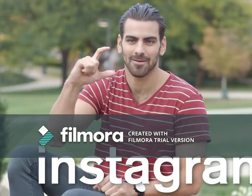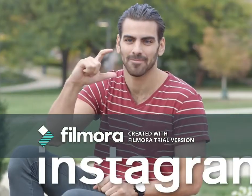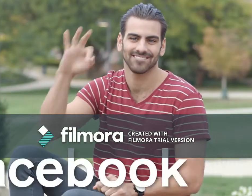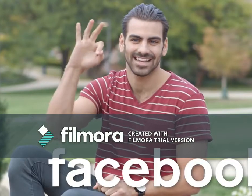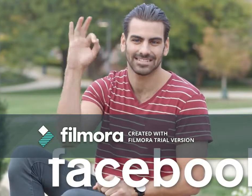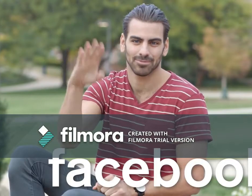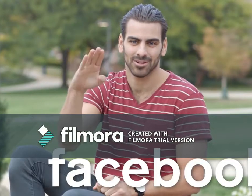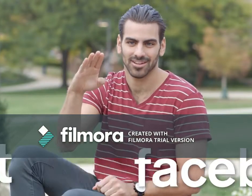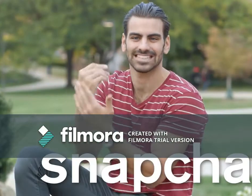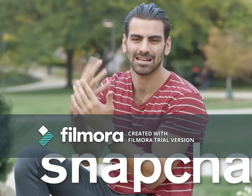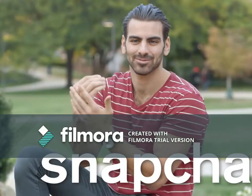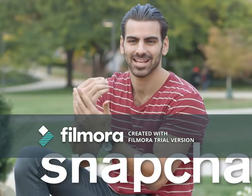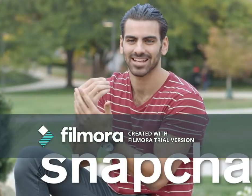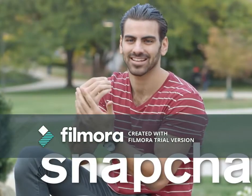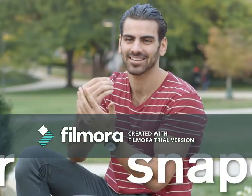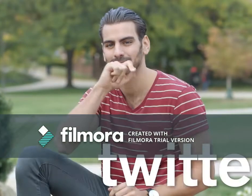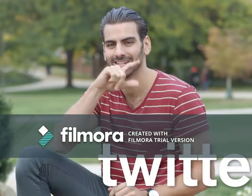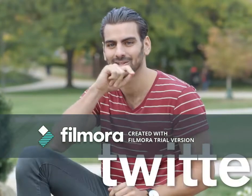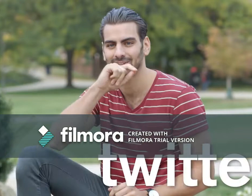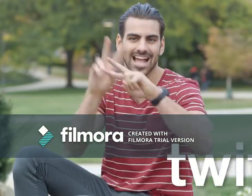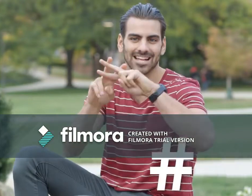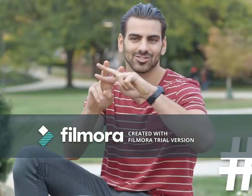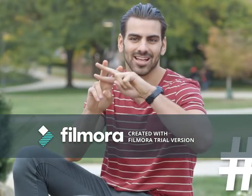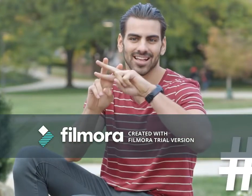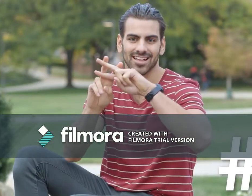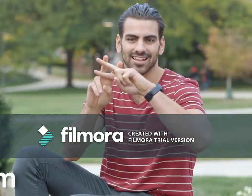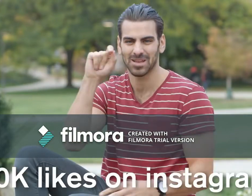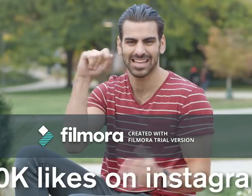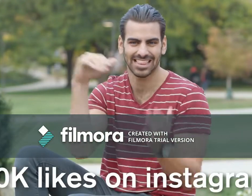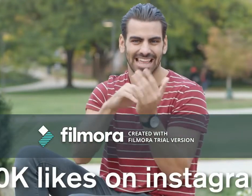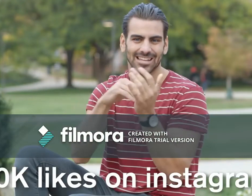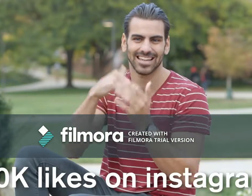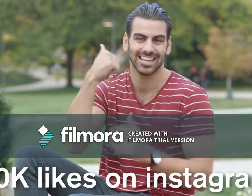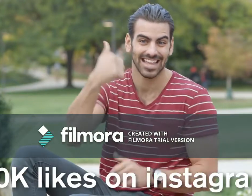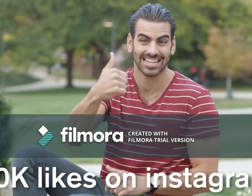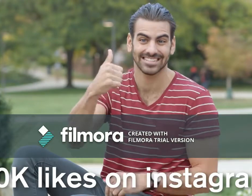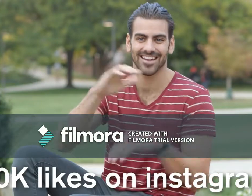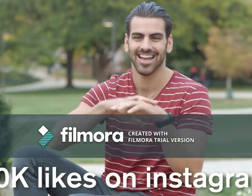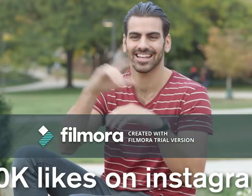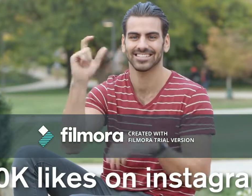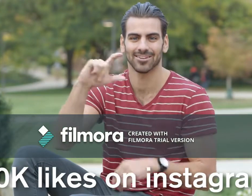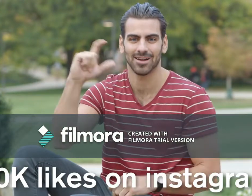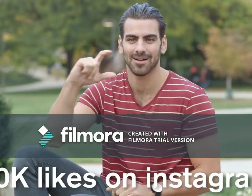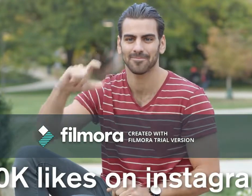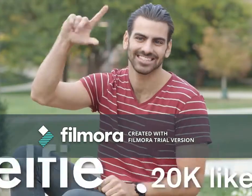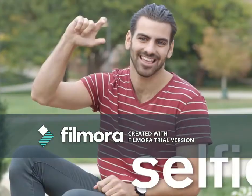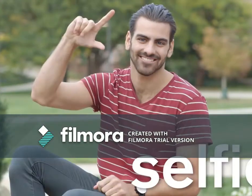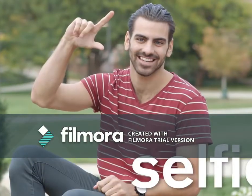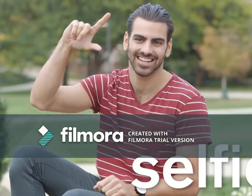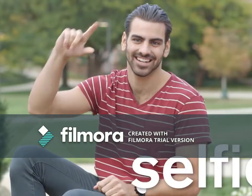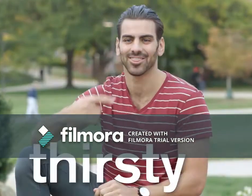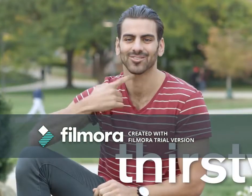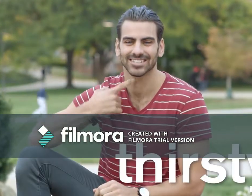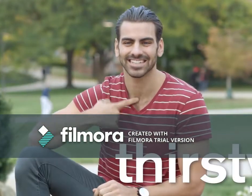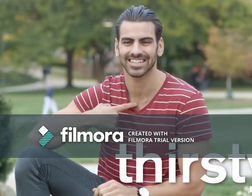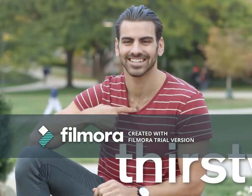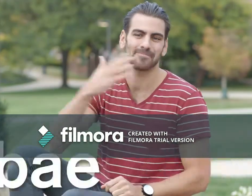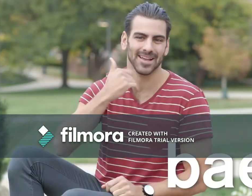Instagram, Facebook, Snapchat, Twitter, hashtag 20,000 likes on Instagram, selfie, thirsty,